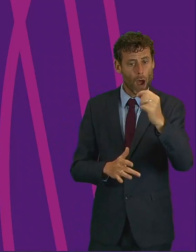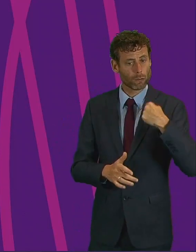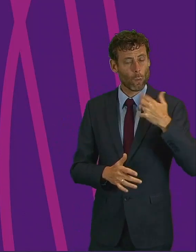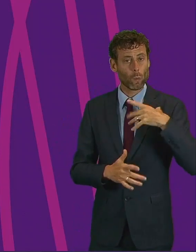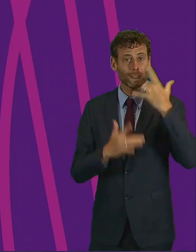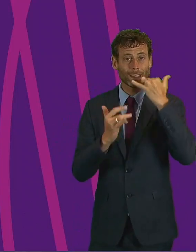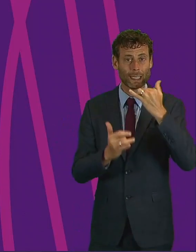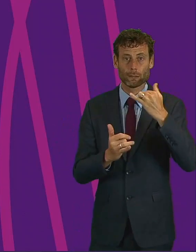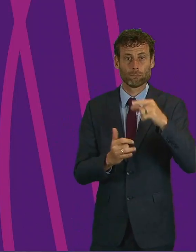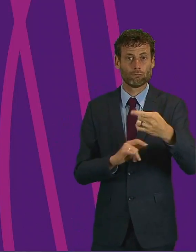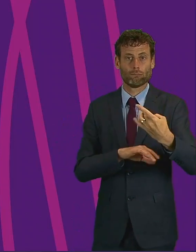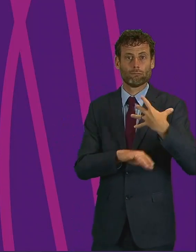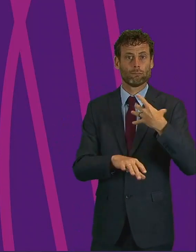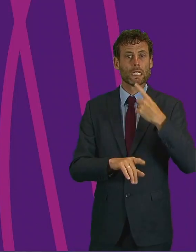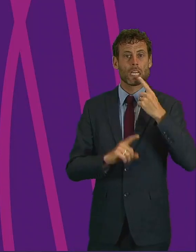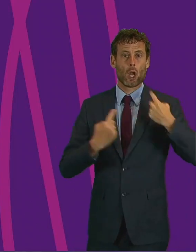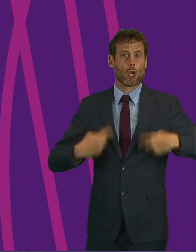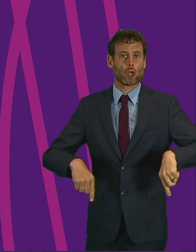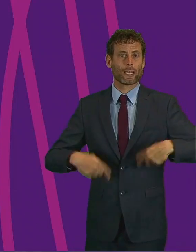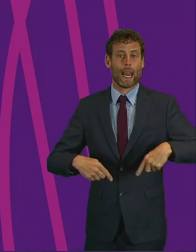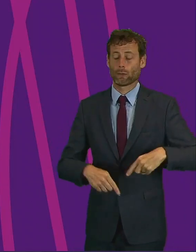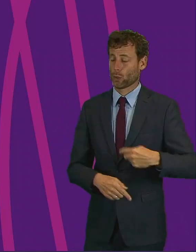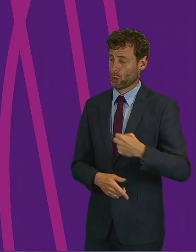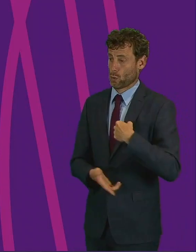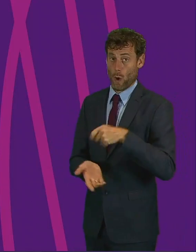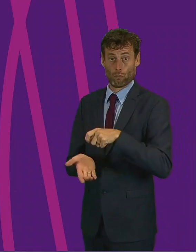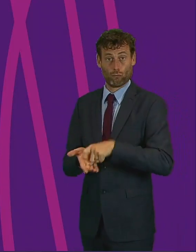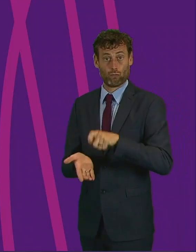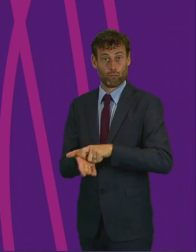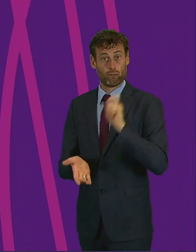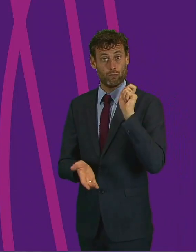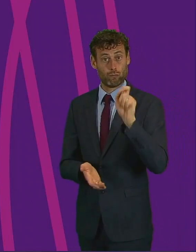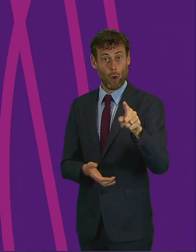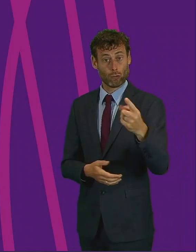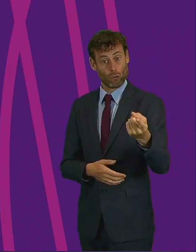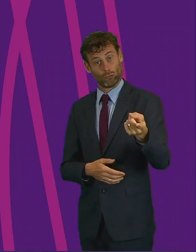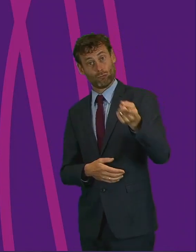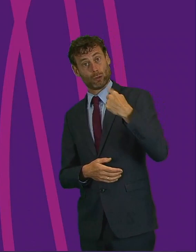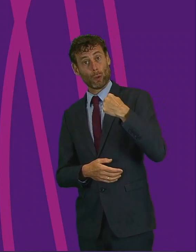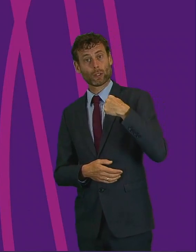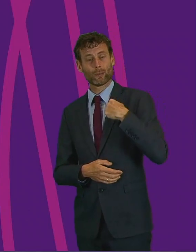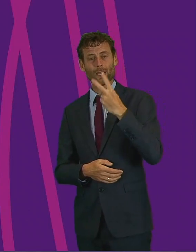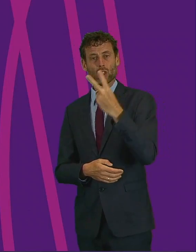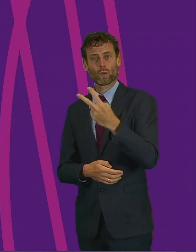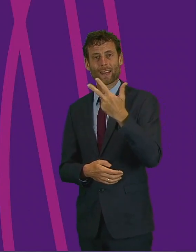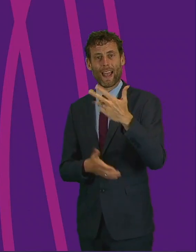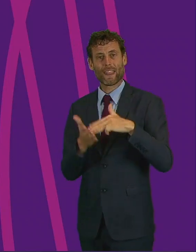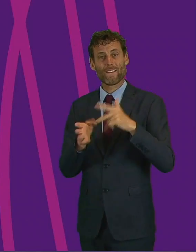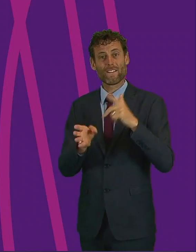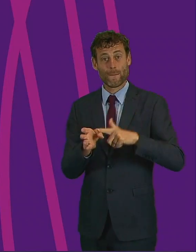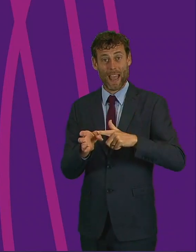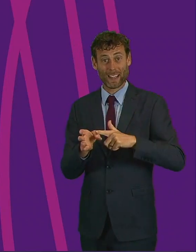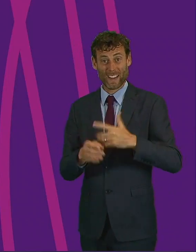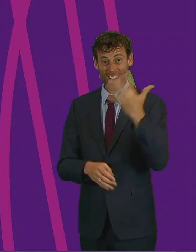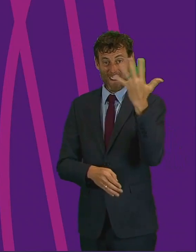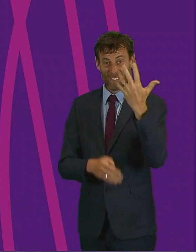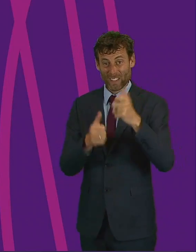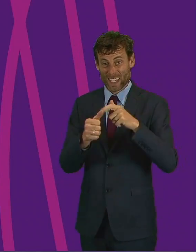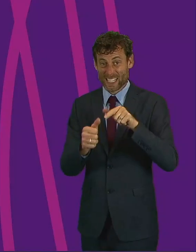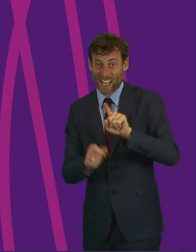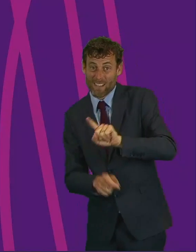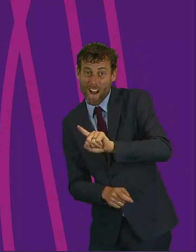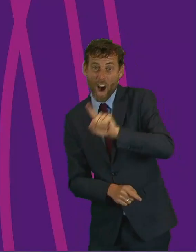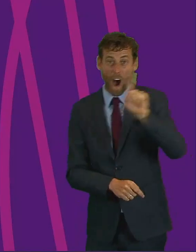Lanarkshire. They responded on the 28th of May, 15 days after the First Minister's answer to me in